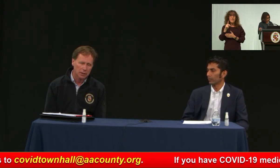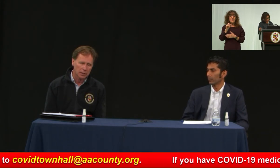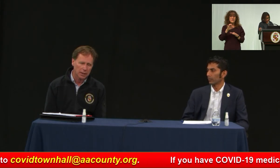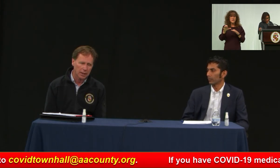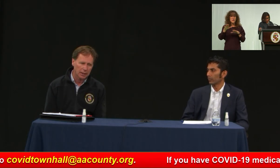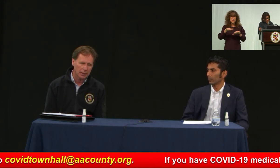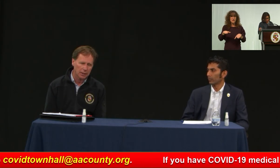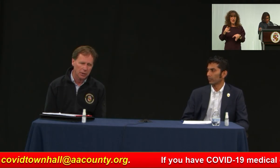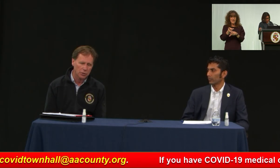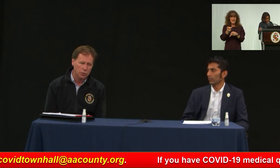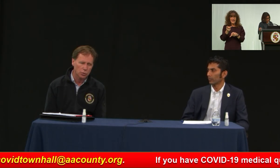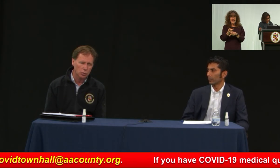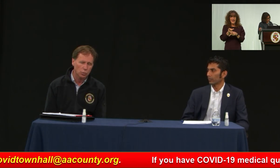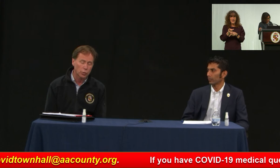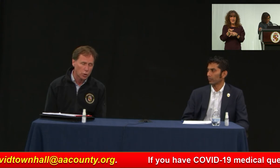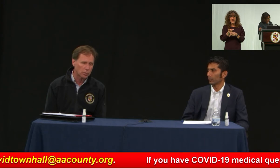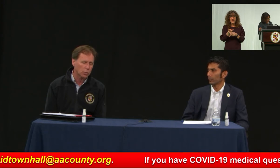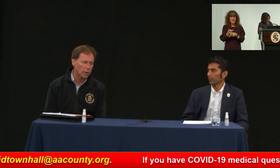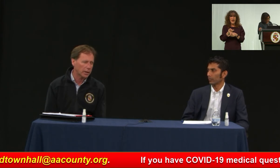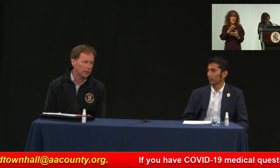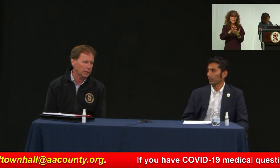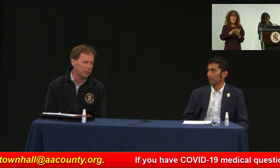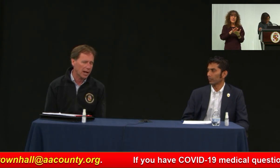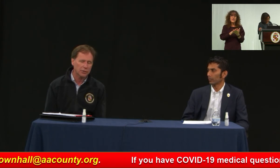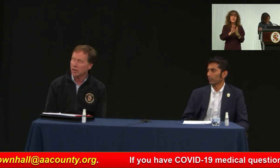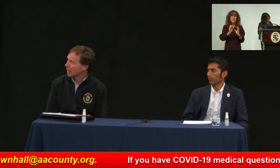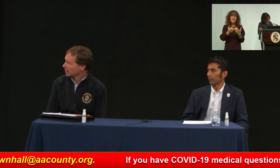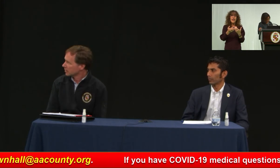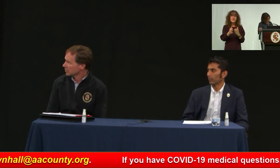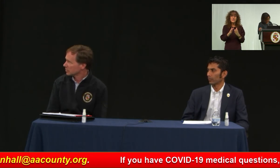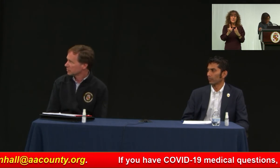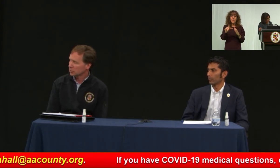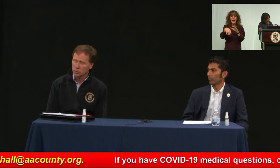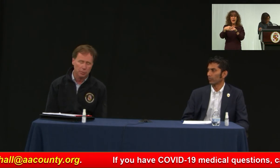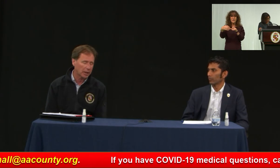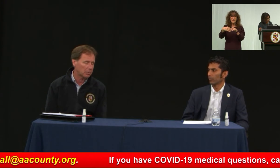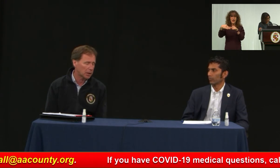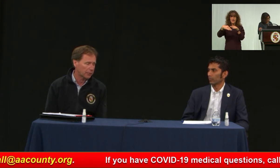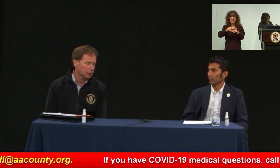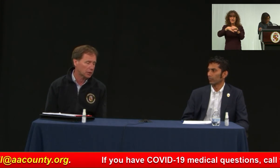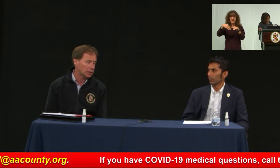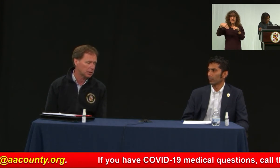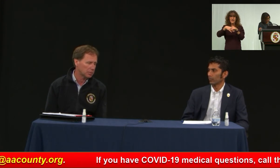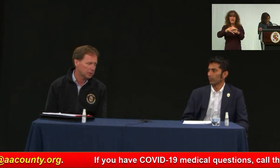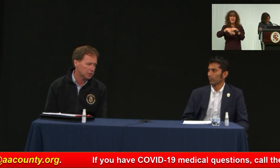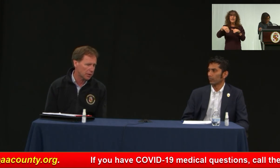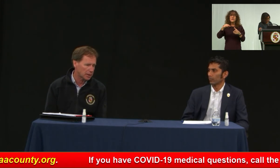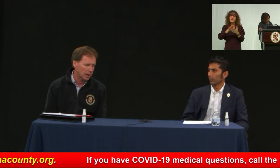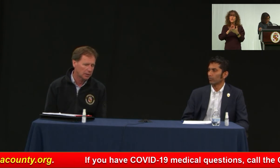has been doing childcare, and the school rooms where there's outside access. Schools are making a big effort to clean their buildings right now.